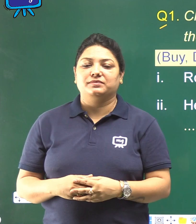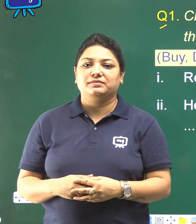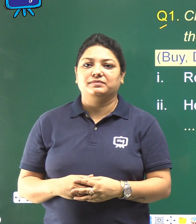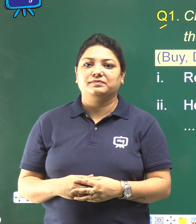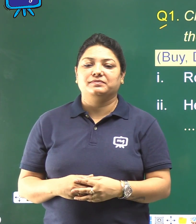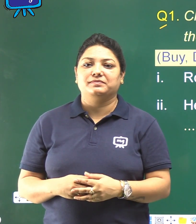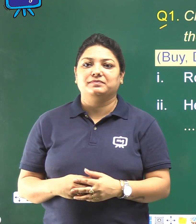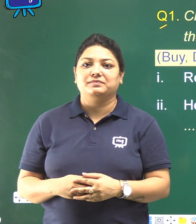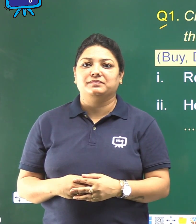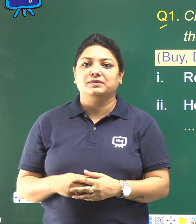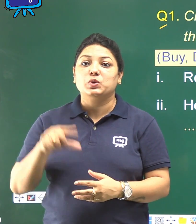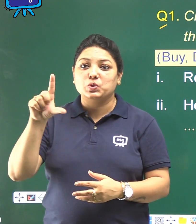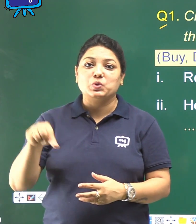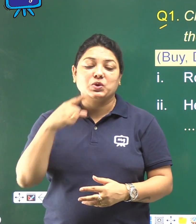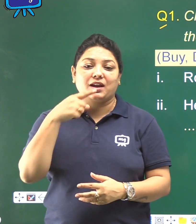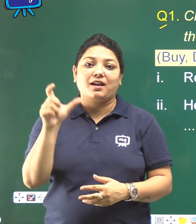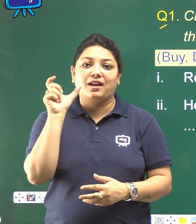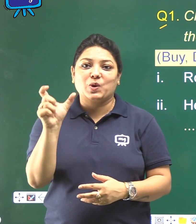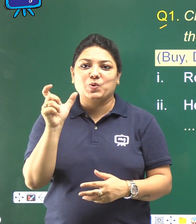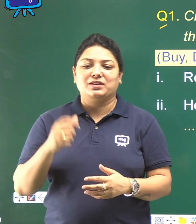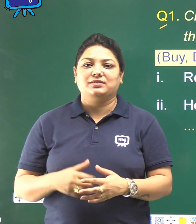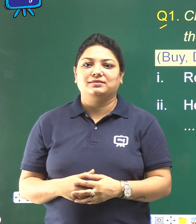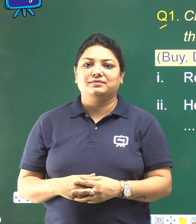Choose the correct word